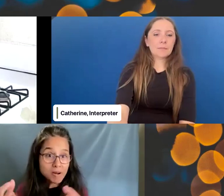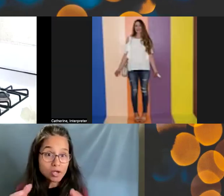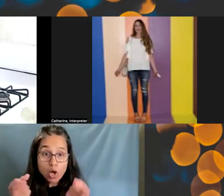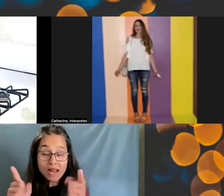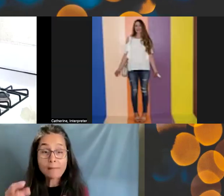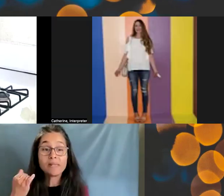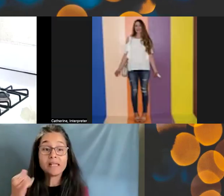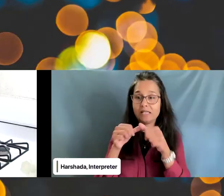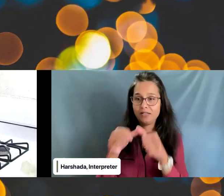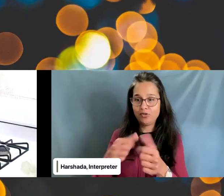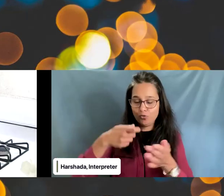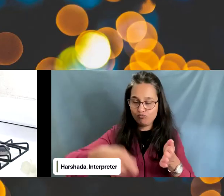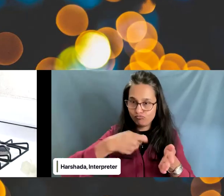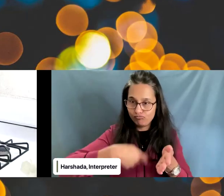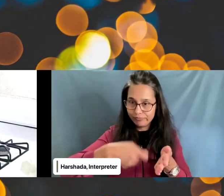whisking.